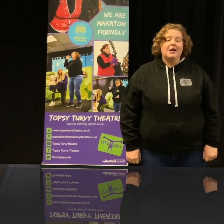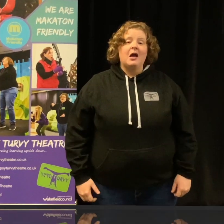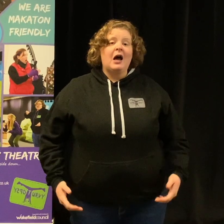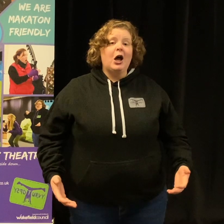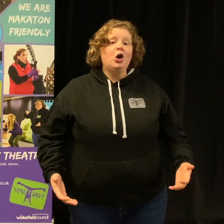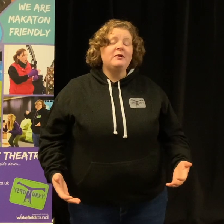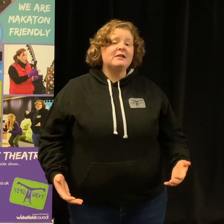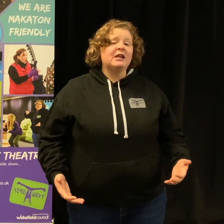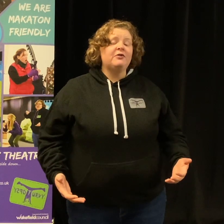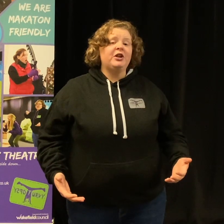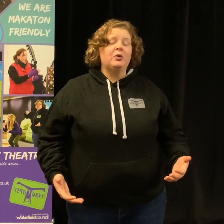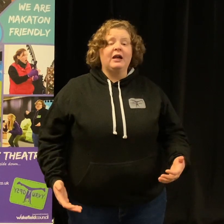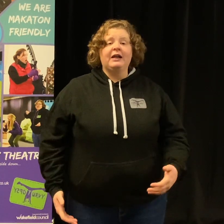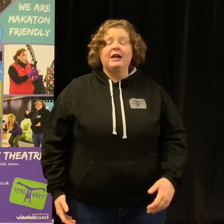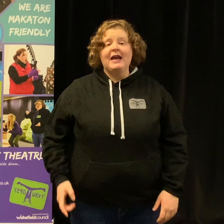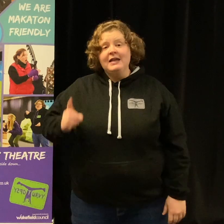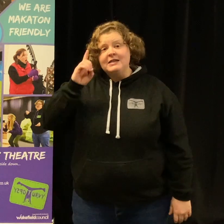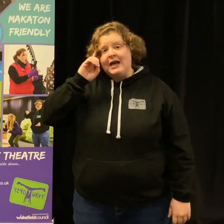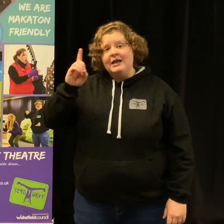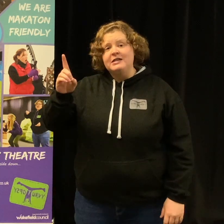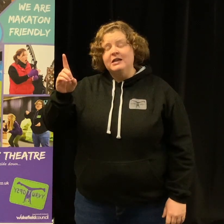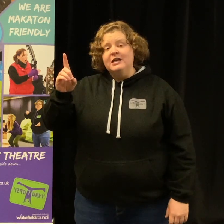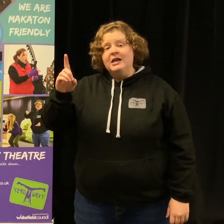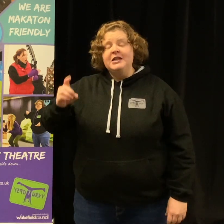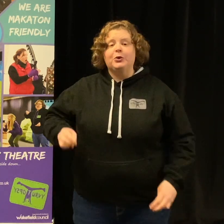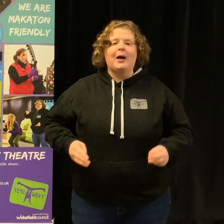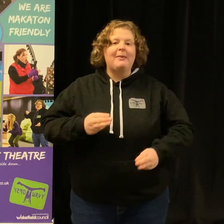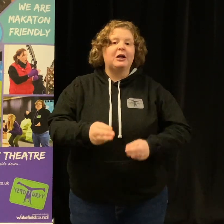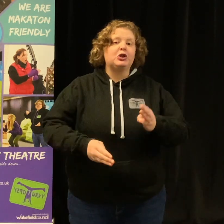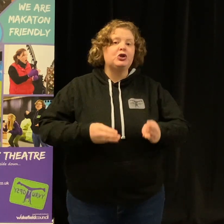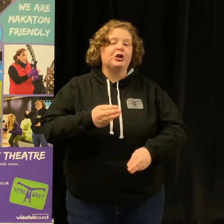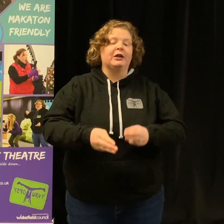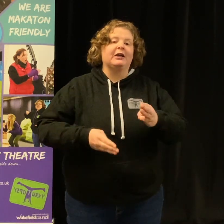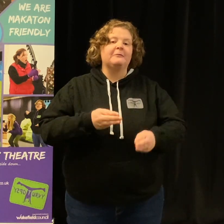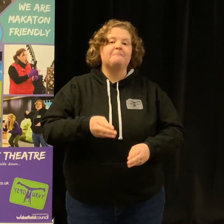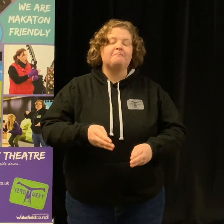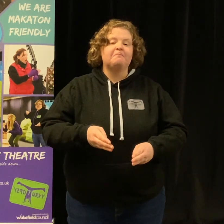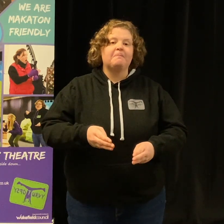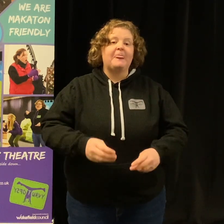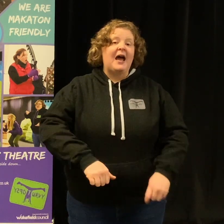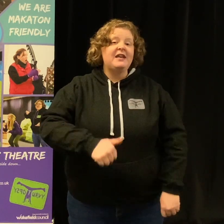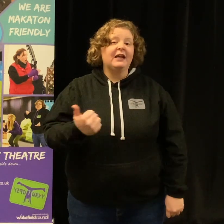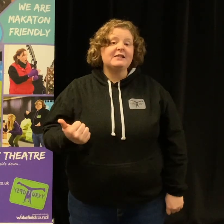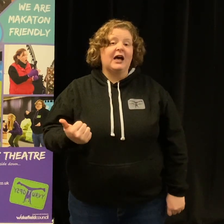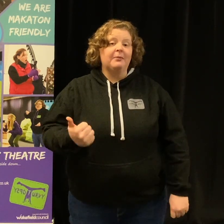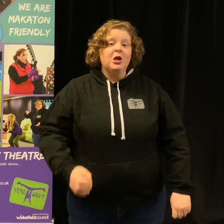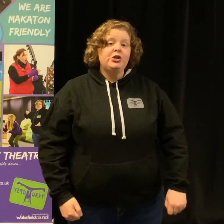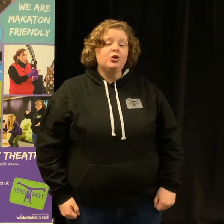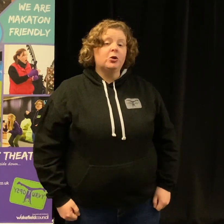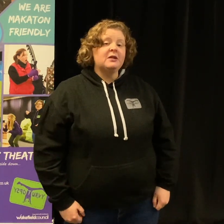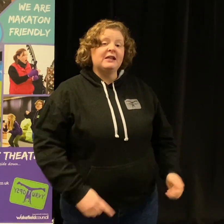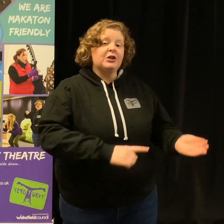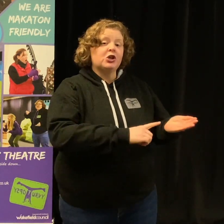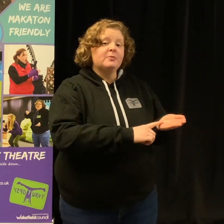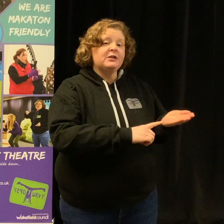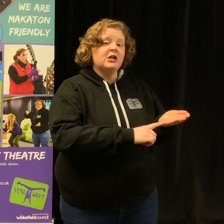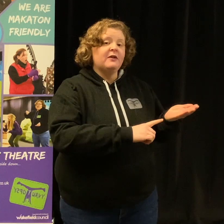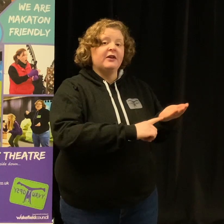I hope this has given you a little insight into our Makaton journey. And next time you come to see a Topsy Turvy Theatre